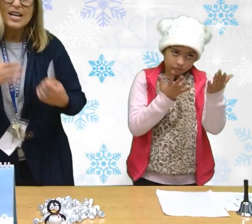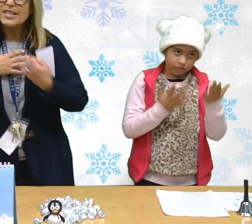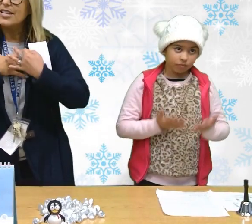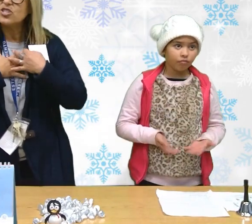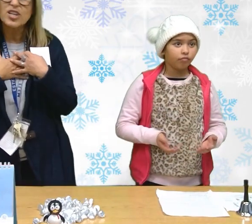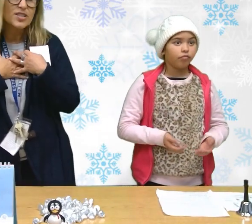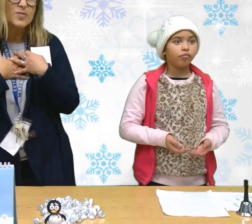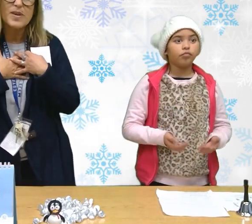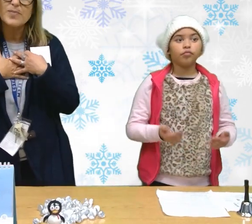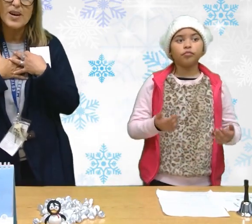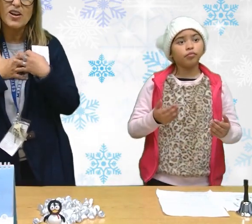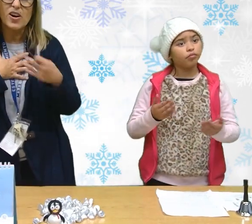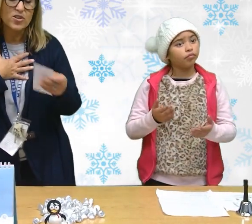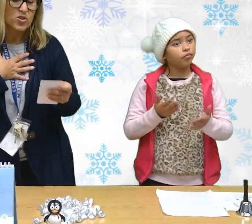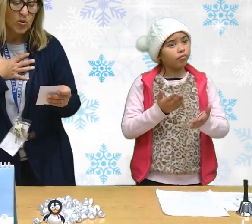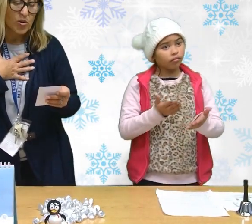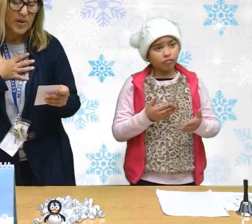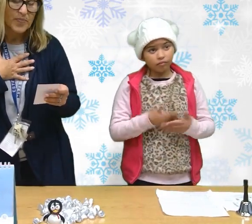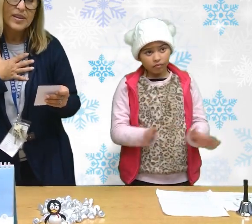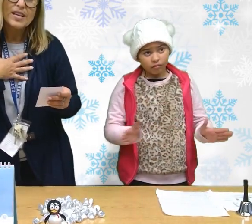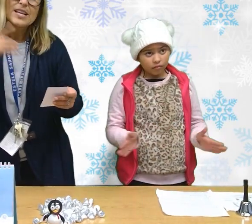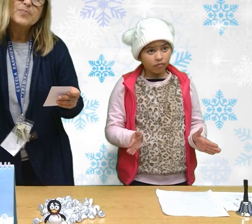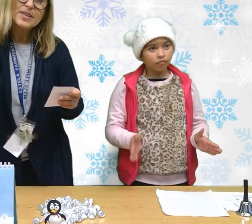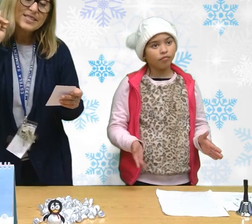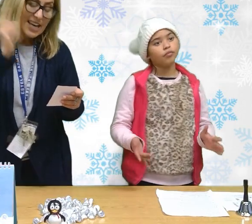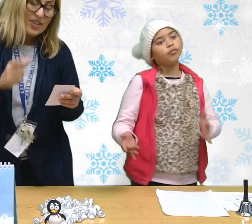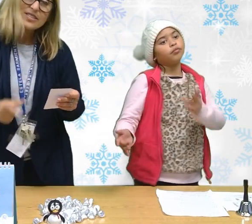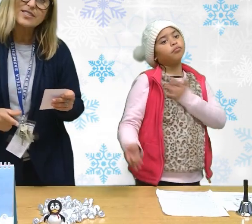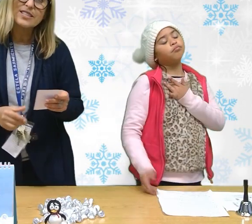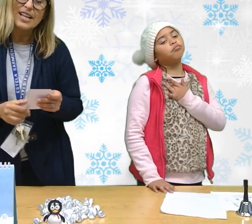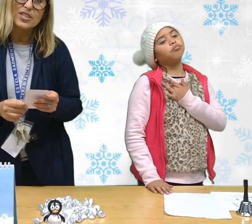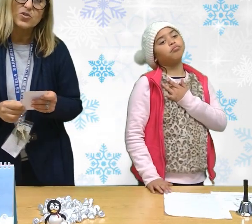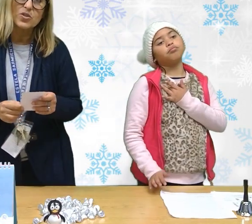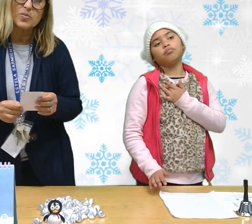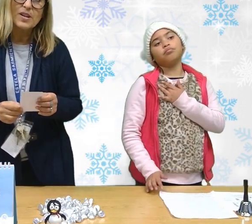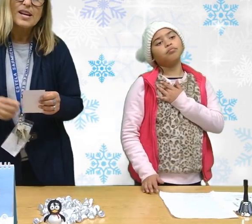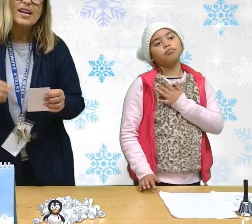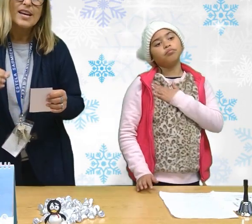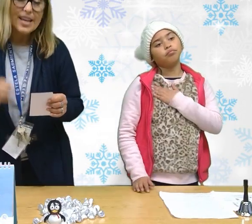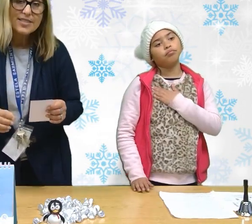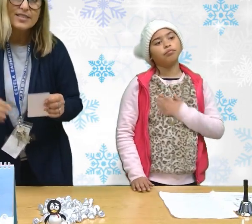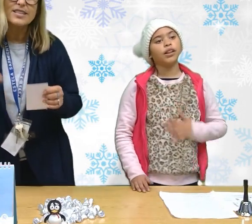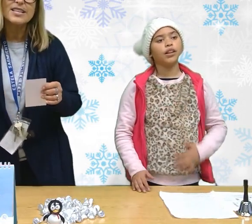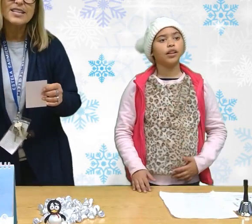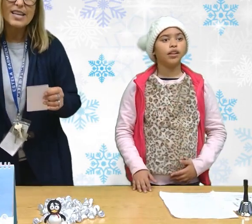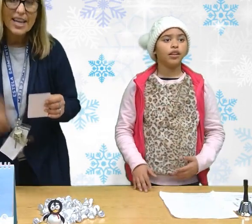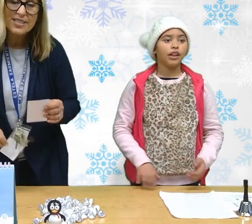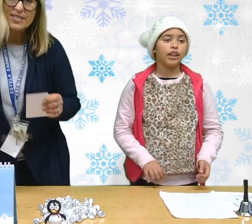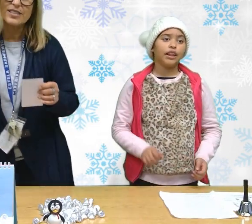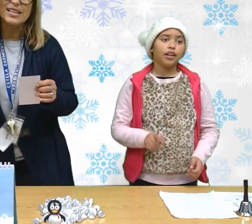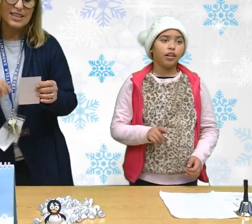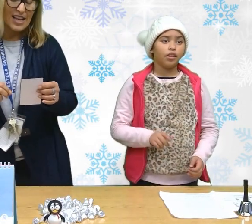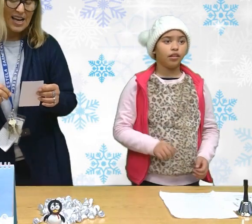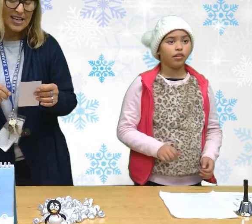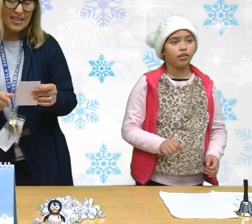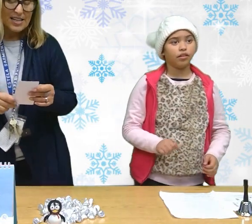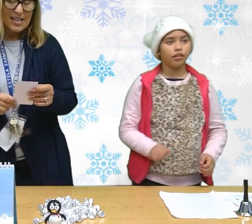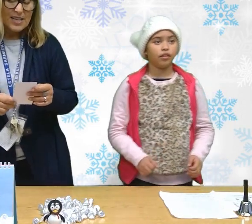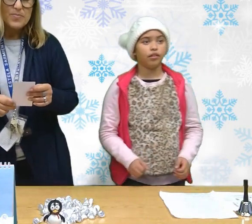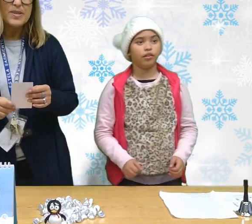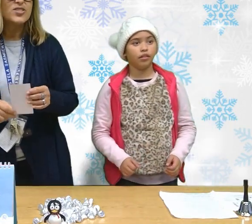today that just make my heart soar. Miss Harris's classroom, excellent, excellent